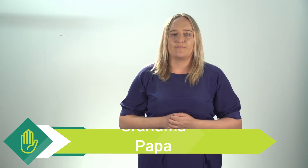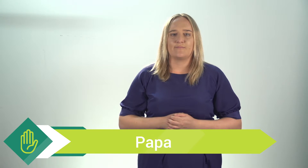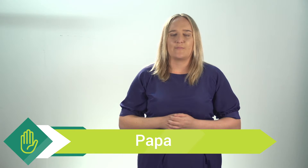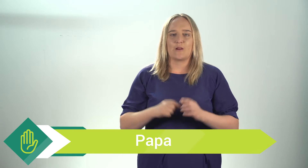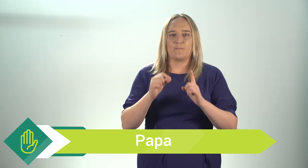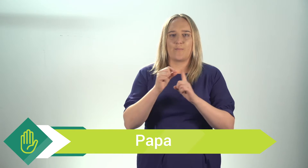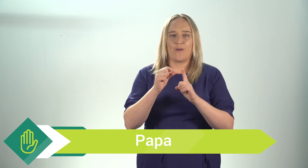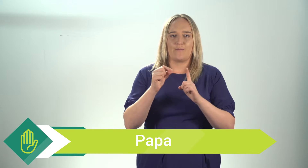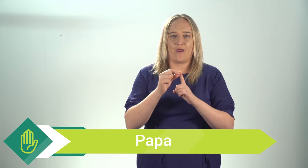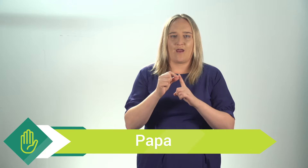Papa.